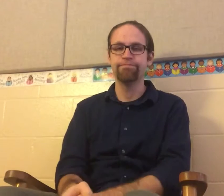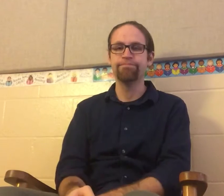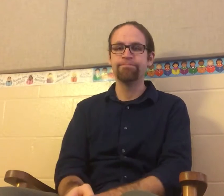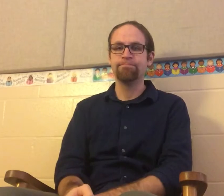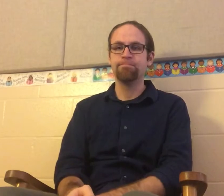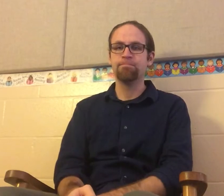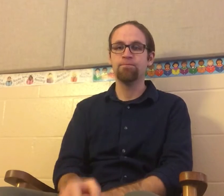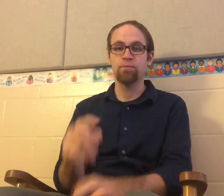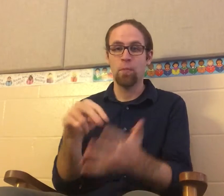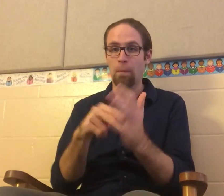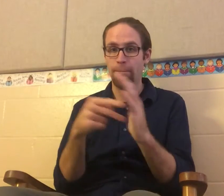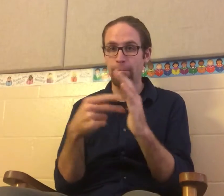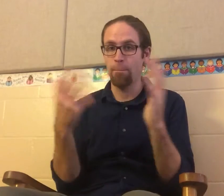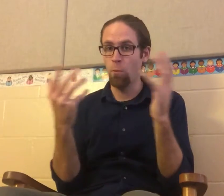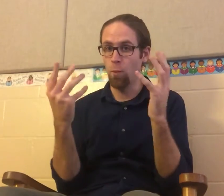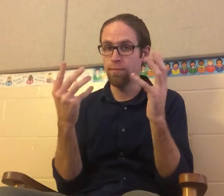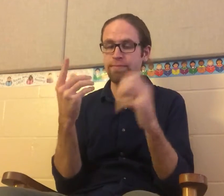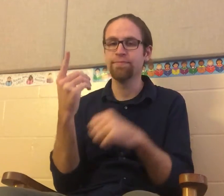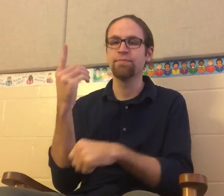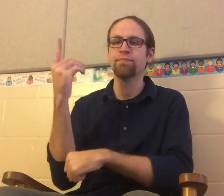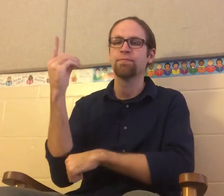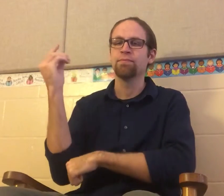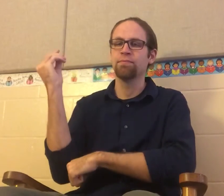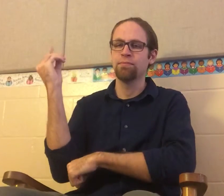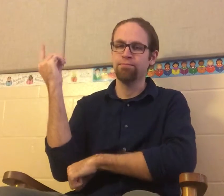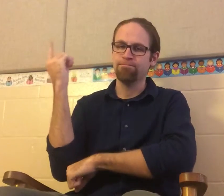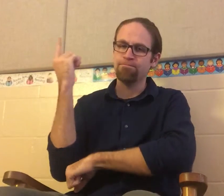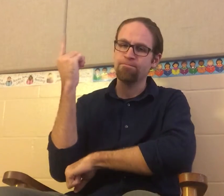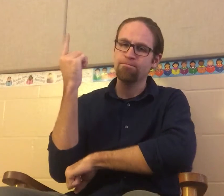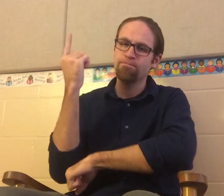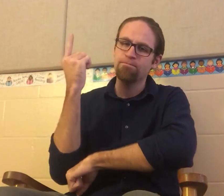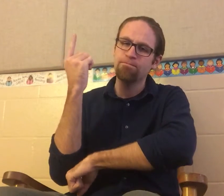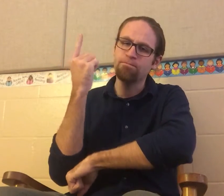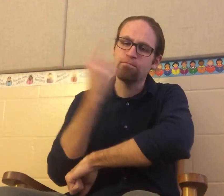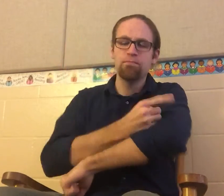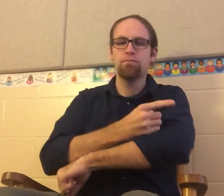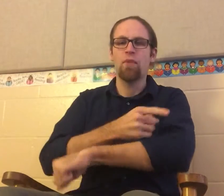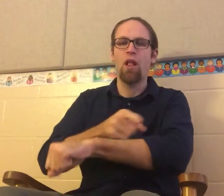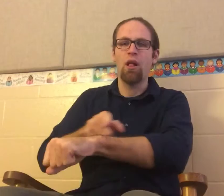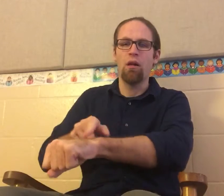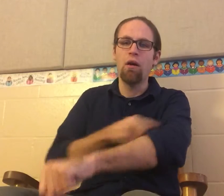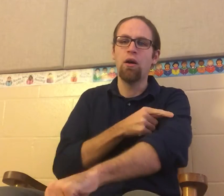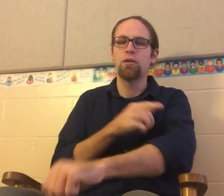That means that there is daylight for a longer period of time on that day than on any other day of the year.